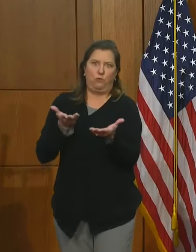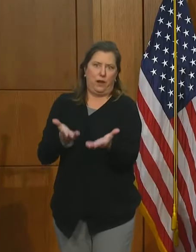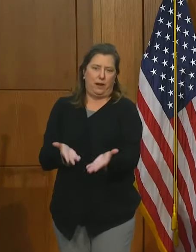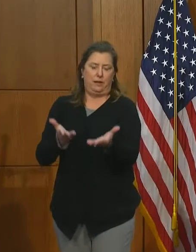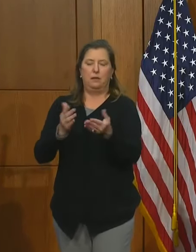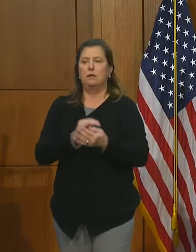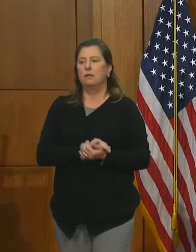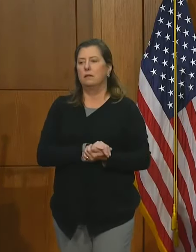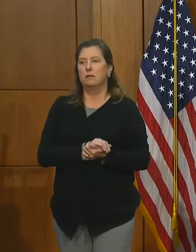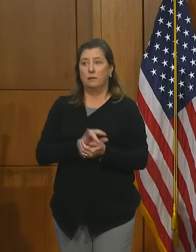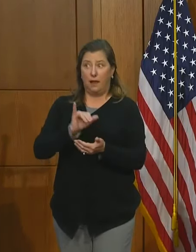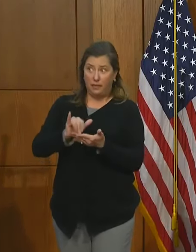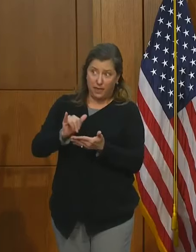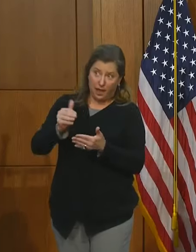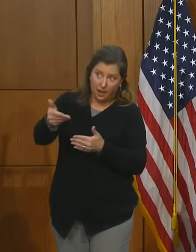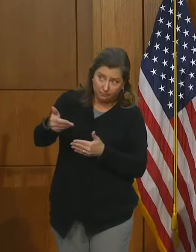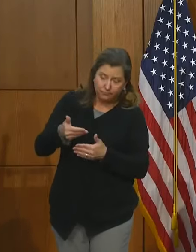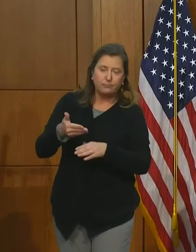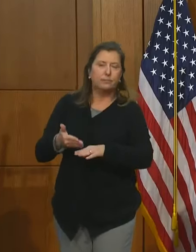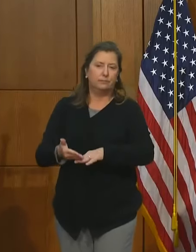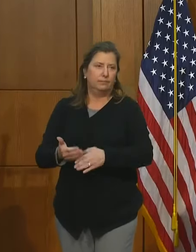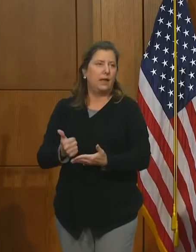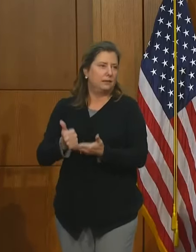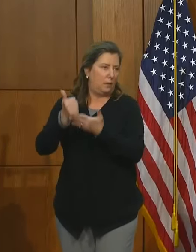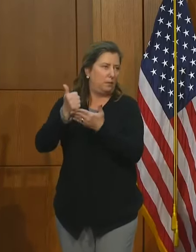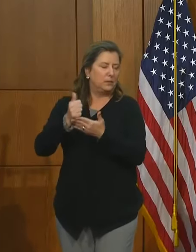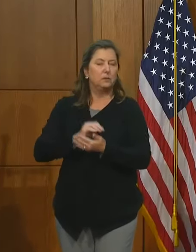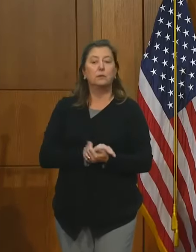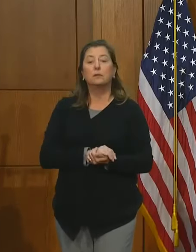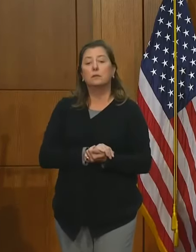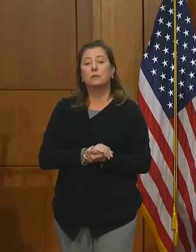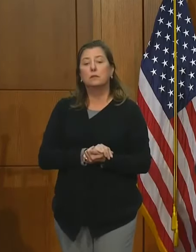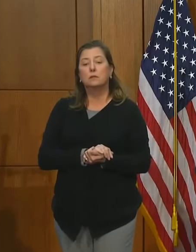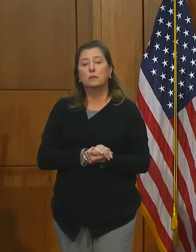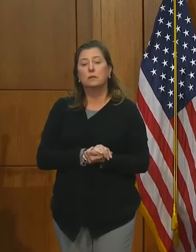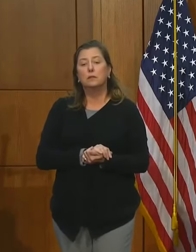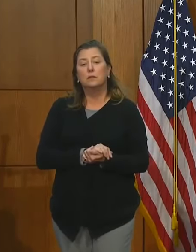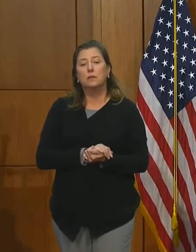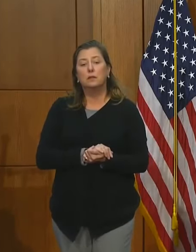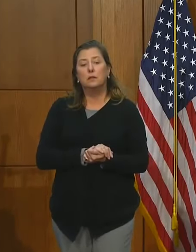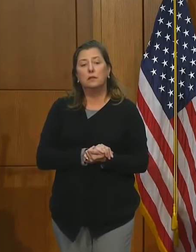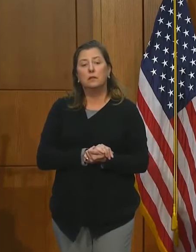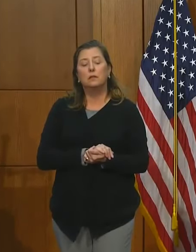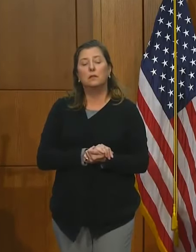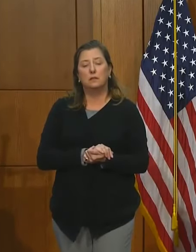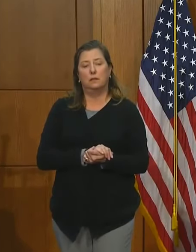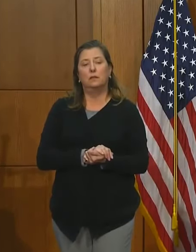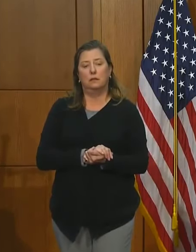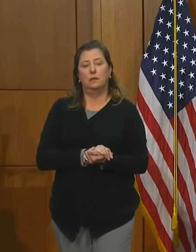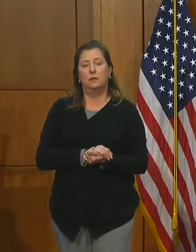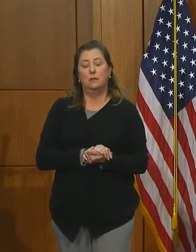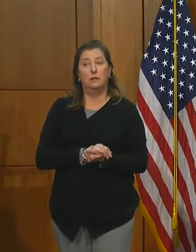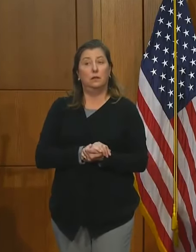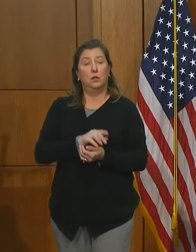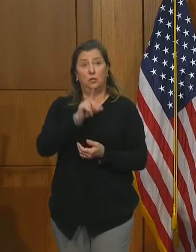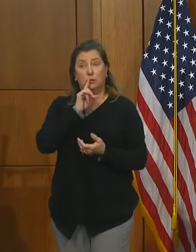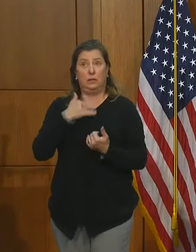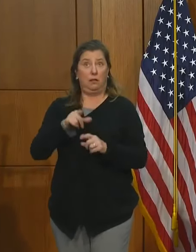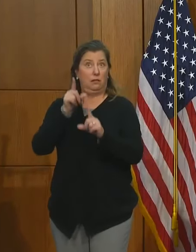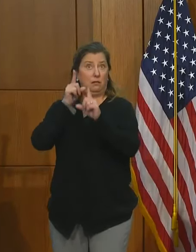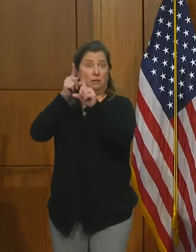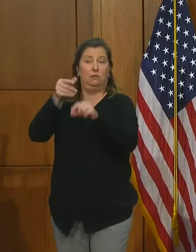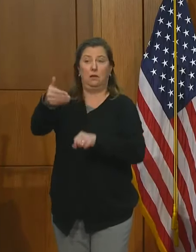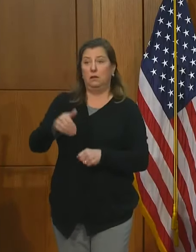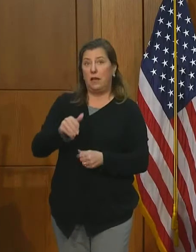and that is helping right now. Now we have additional, we want to get to that additional 1,000